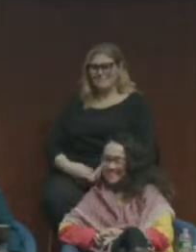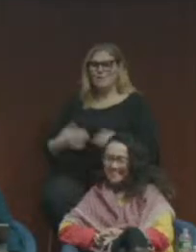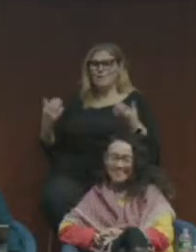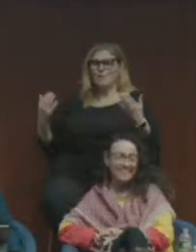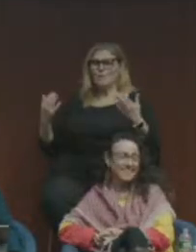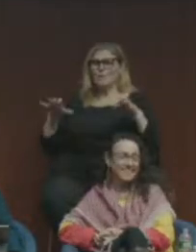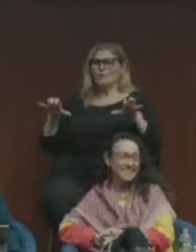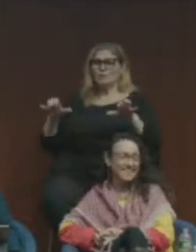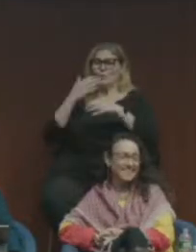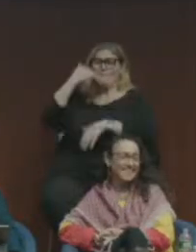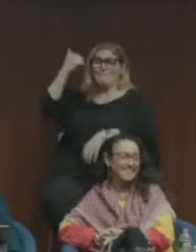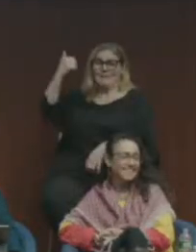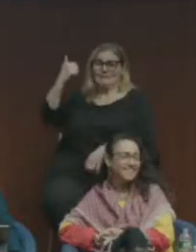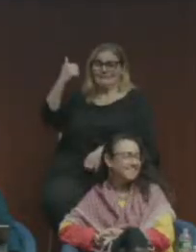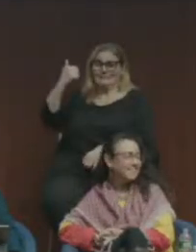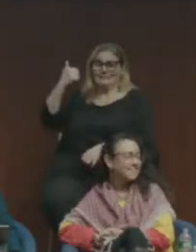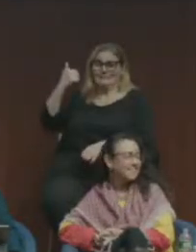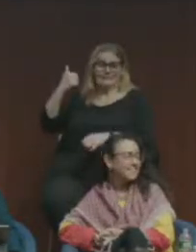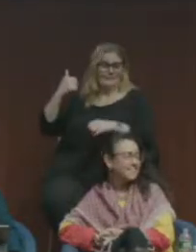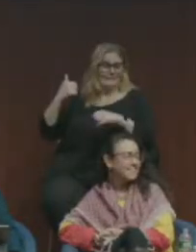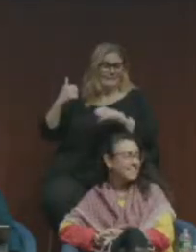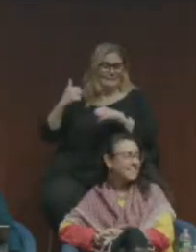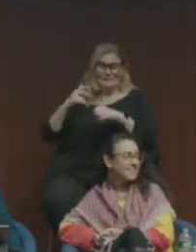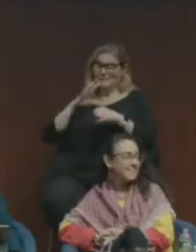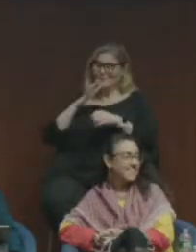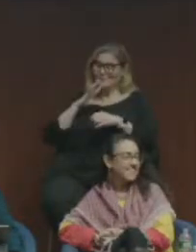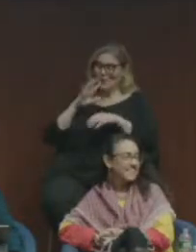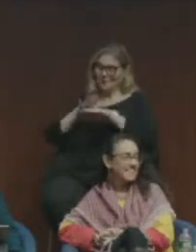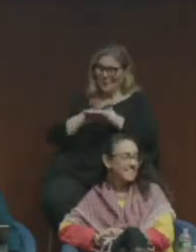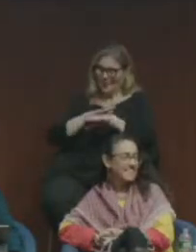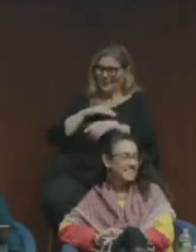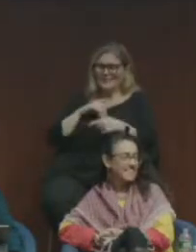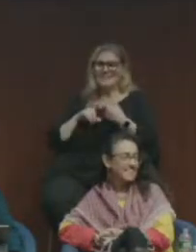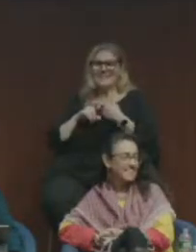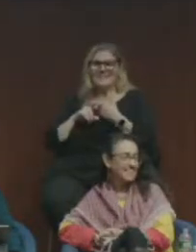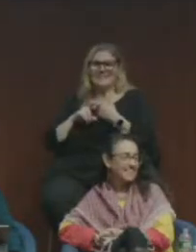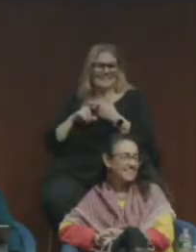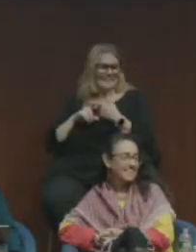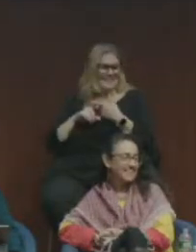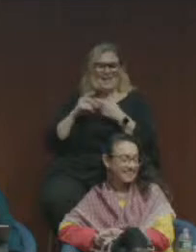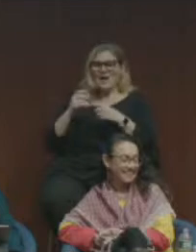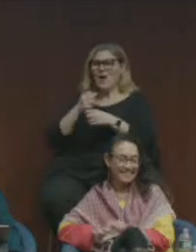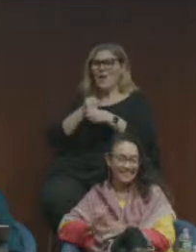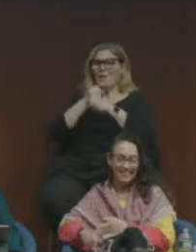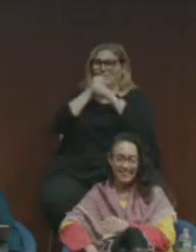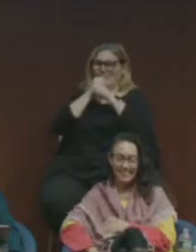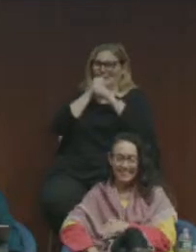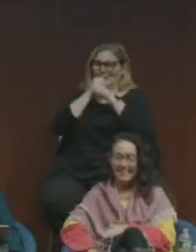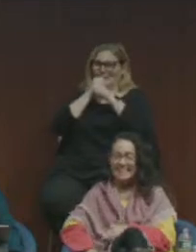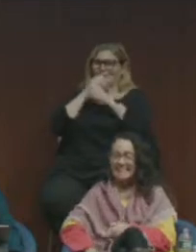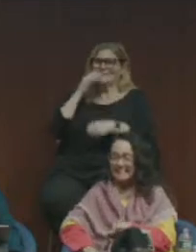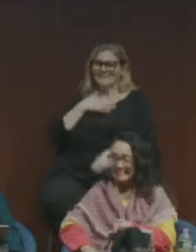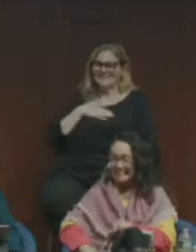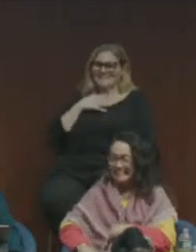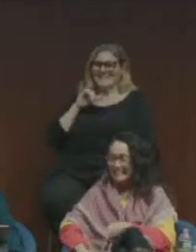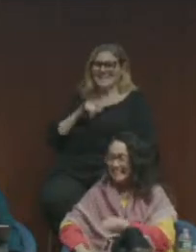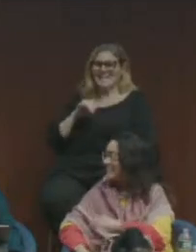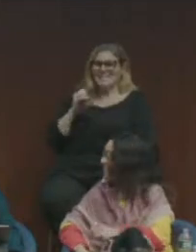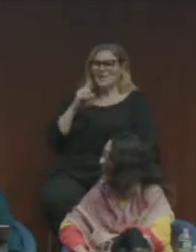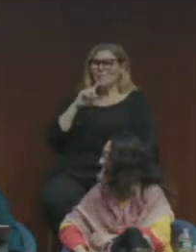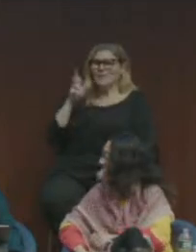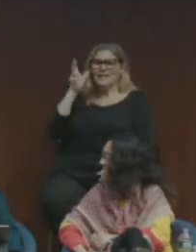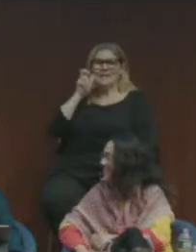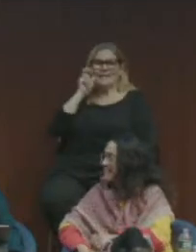We are going to do our best to talk slowly, hold the mics close so